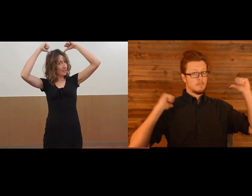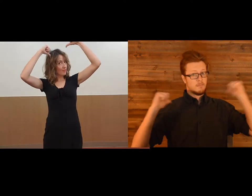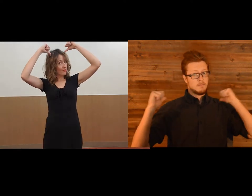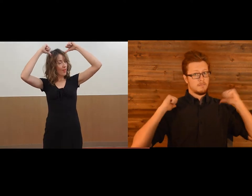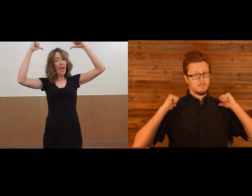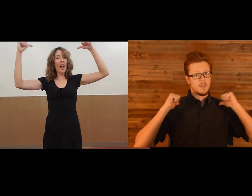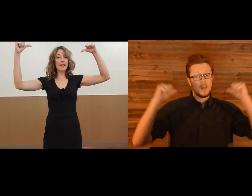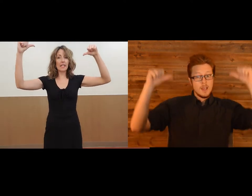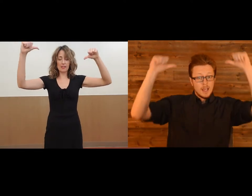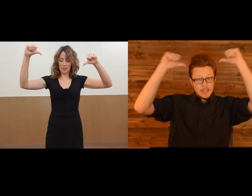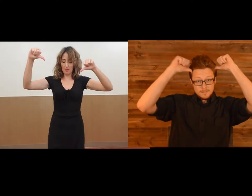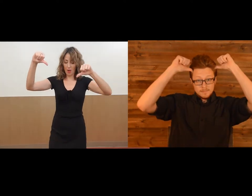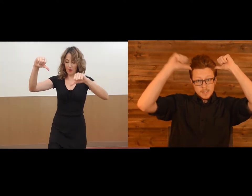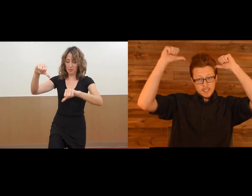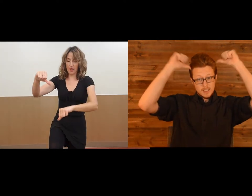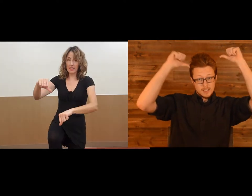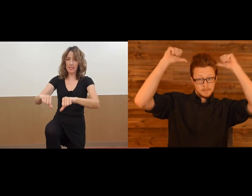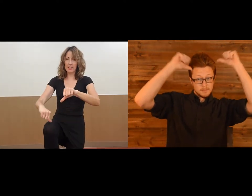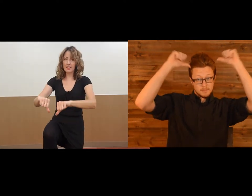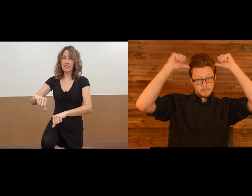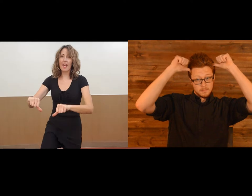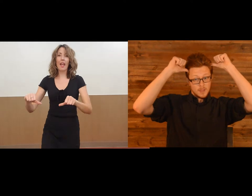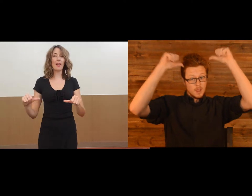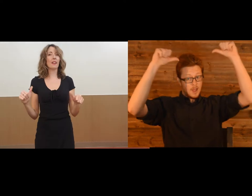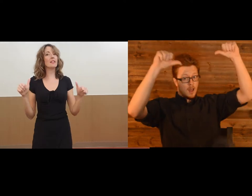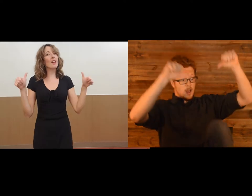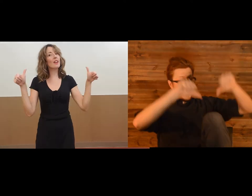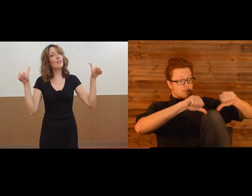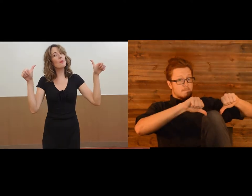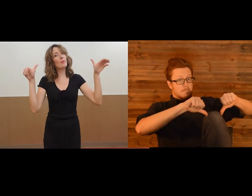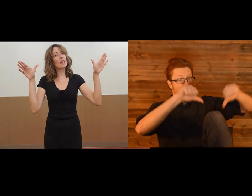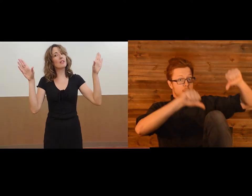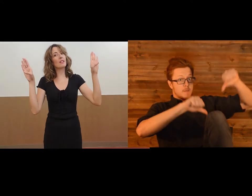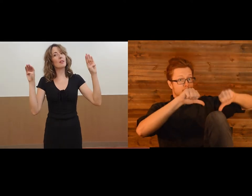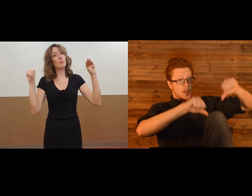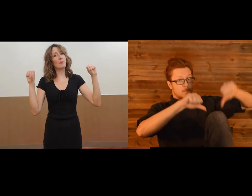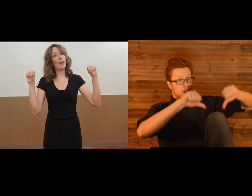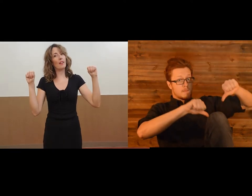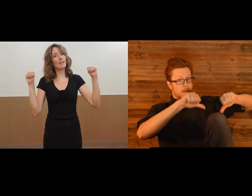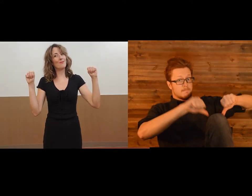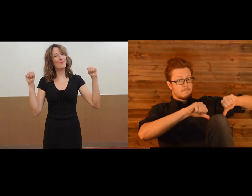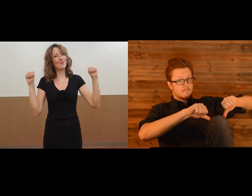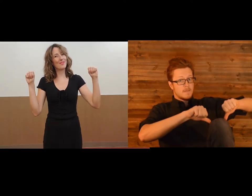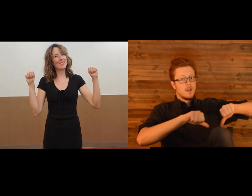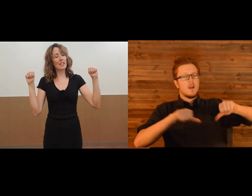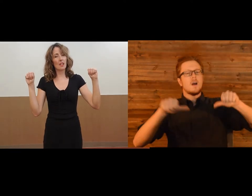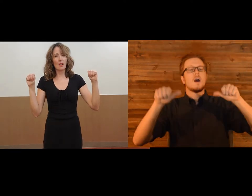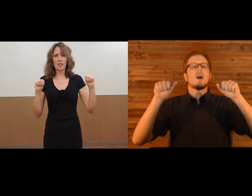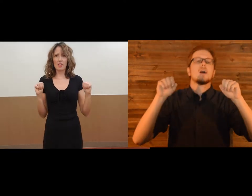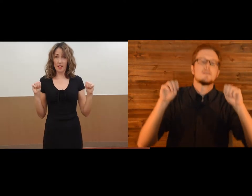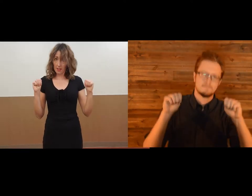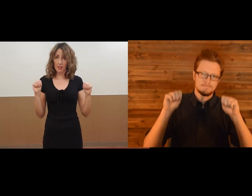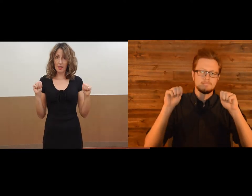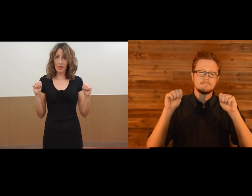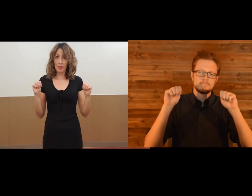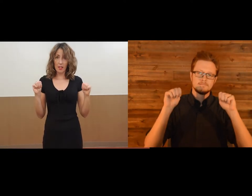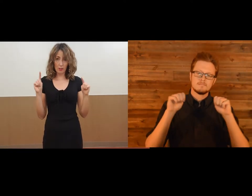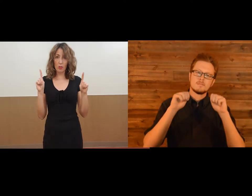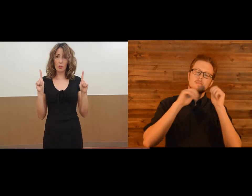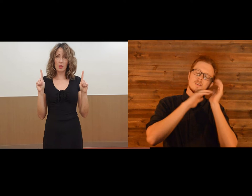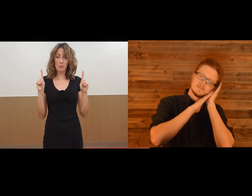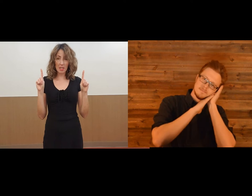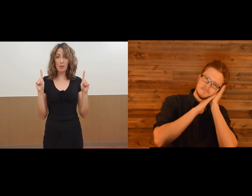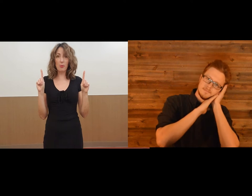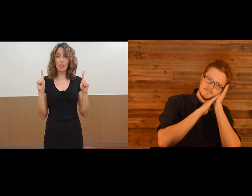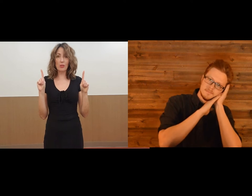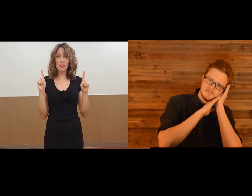my head. I dance them on my knees and I tuck them into bed. Next, let's